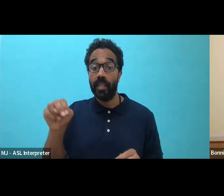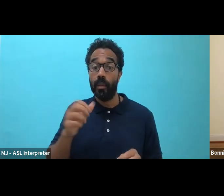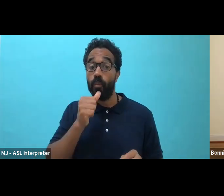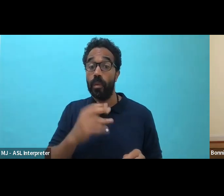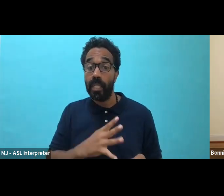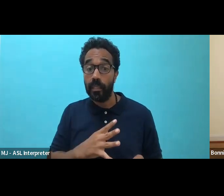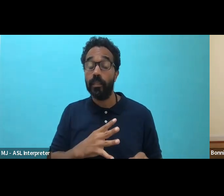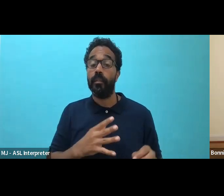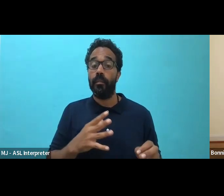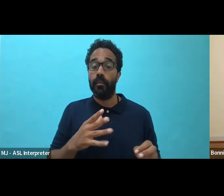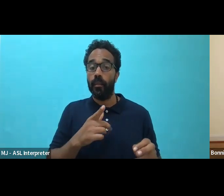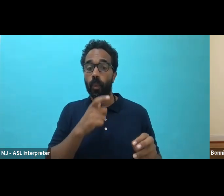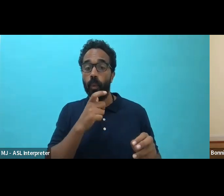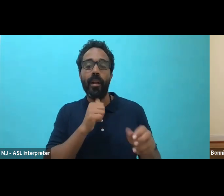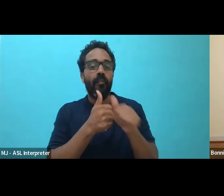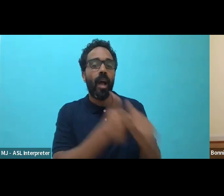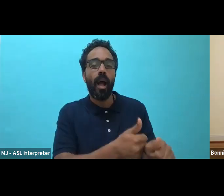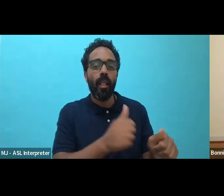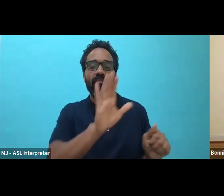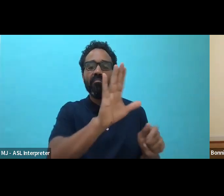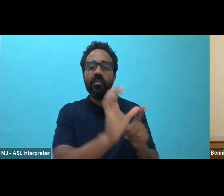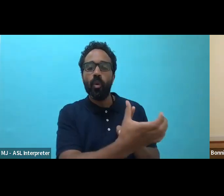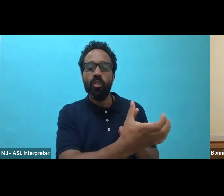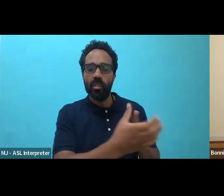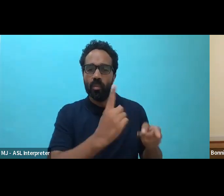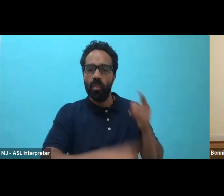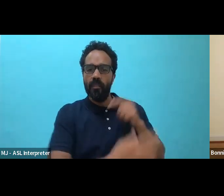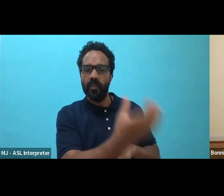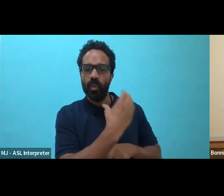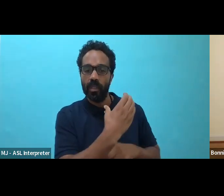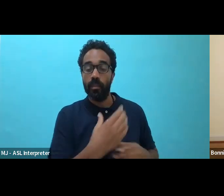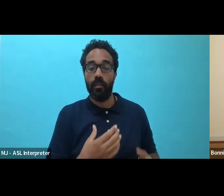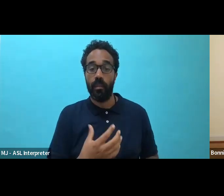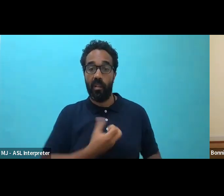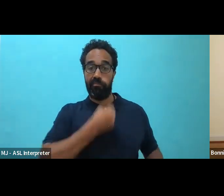didn't subscribe to the cultural norms were stuck